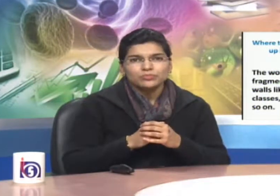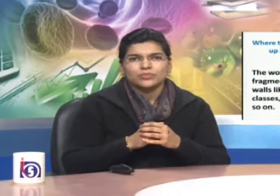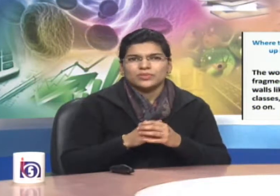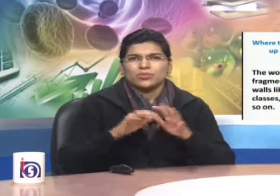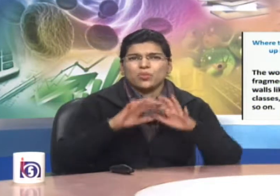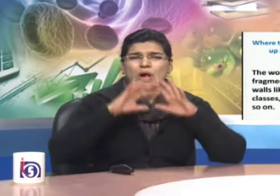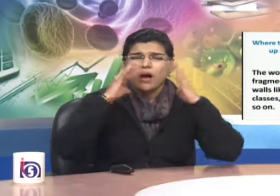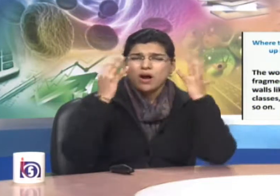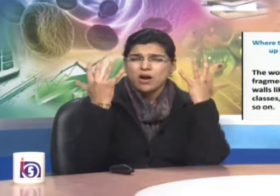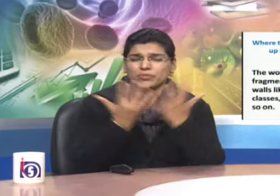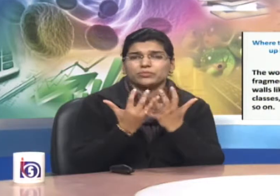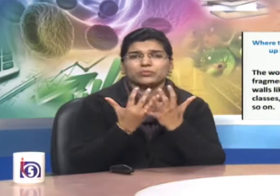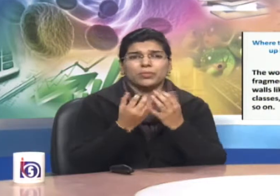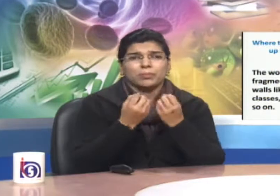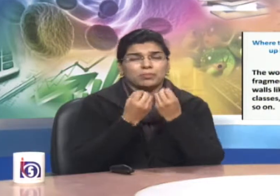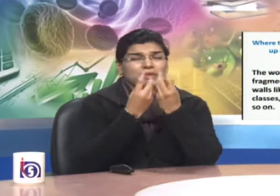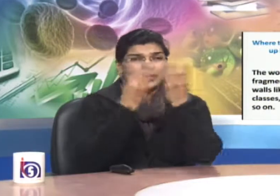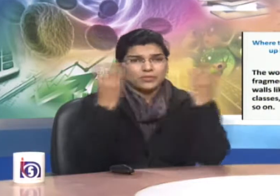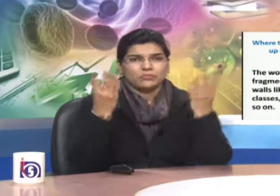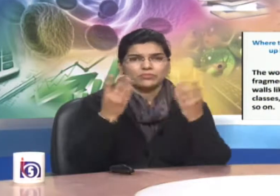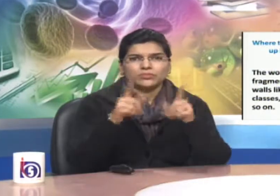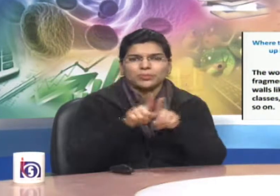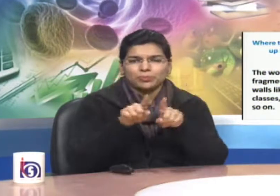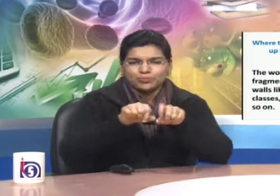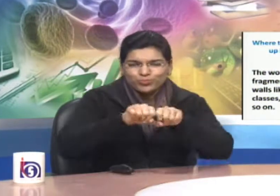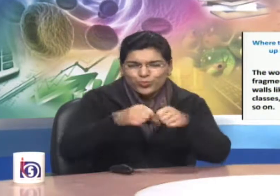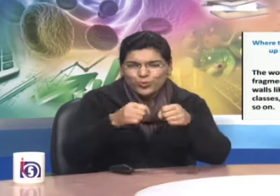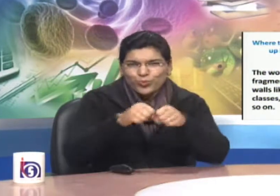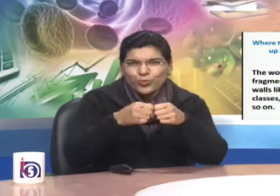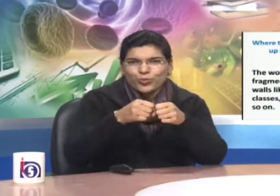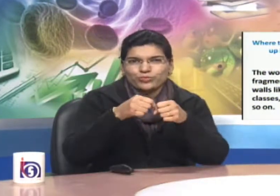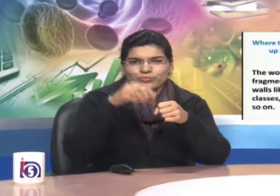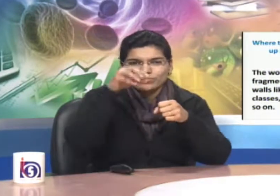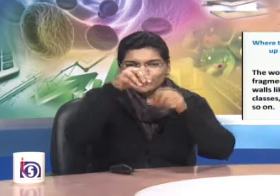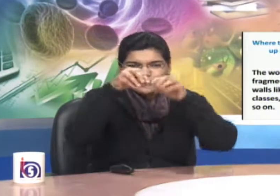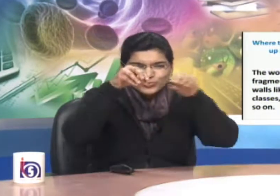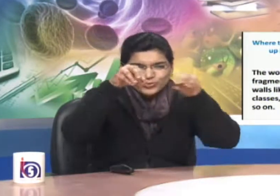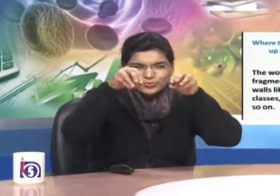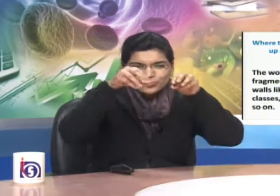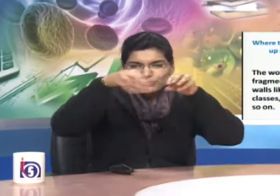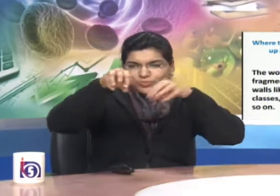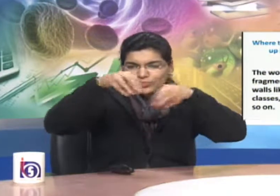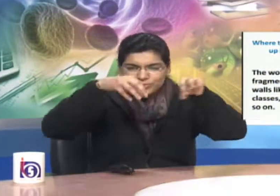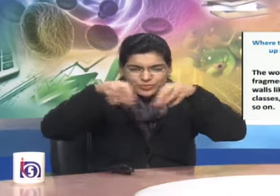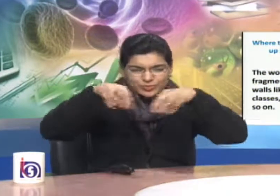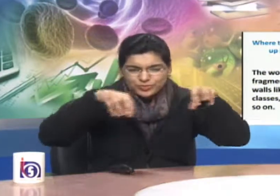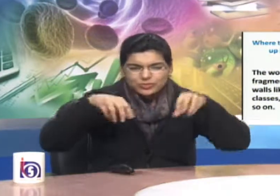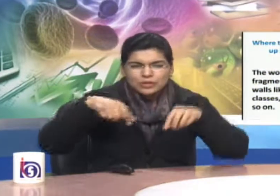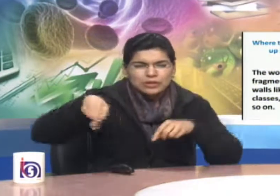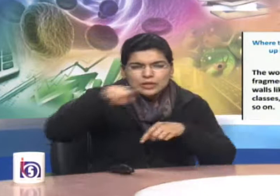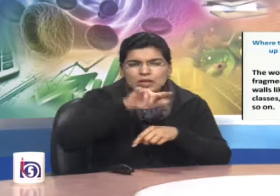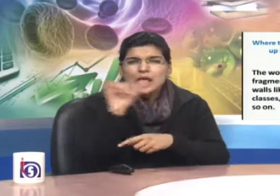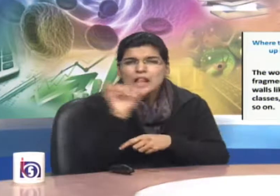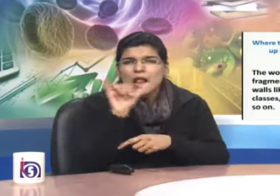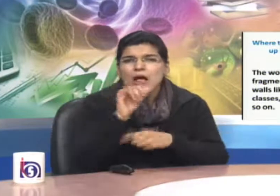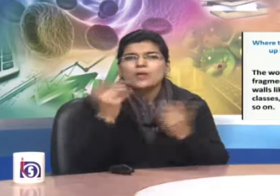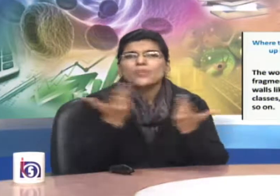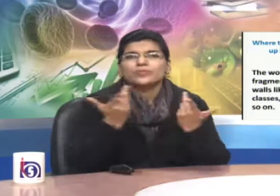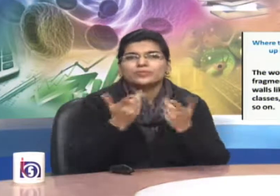Where the world has not been broken up into fragments by narrow domestic walls. It means the world is broken